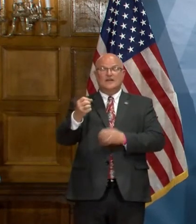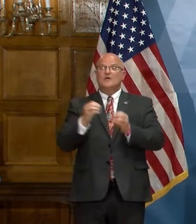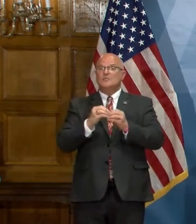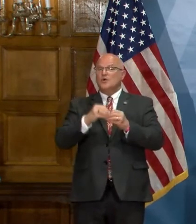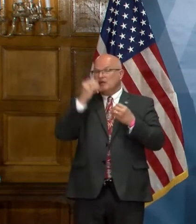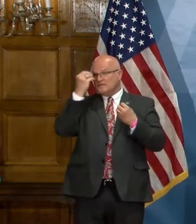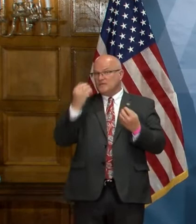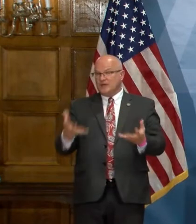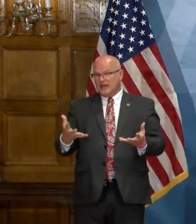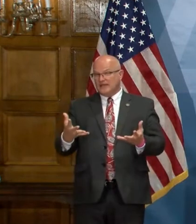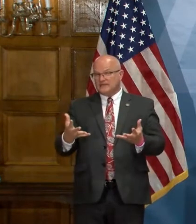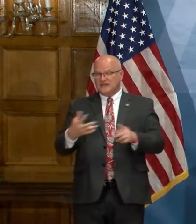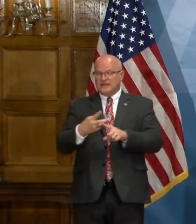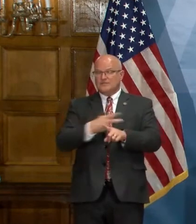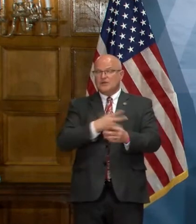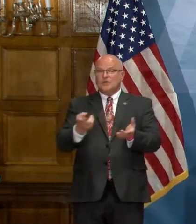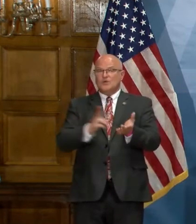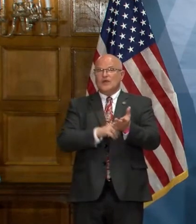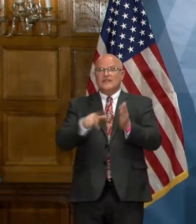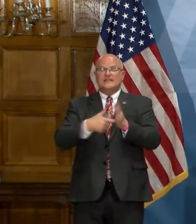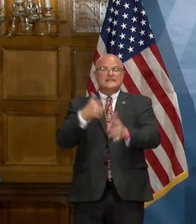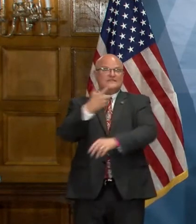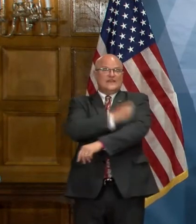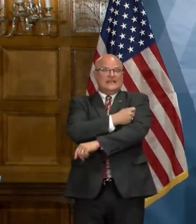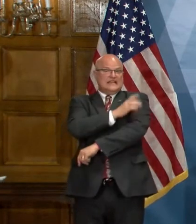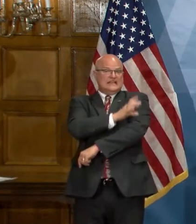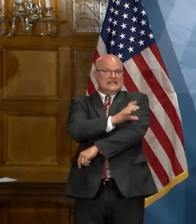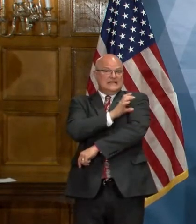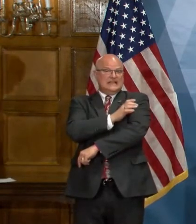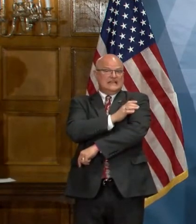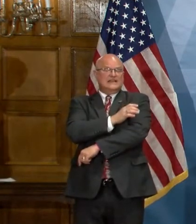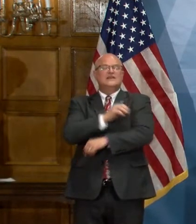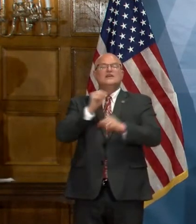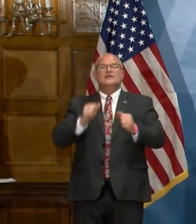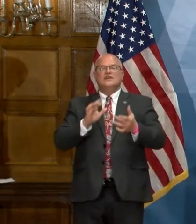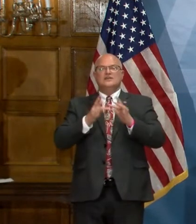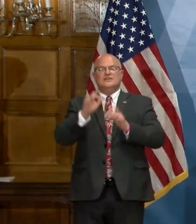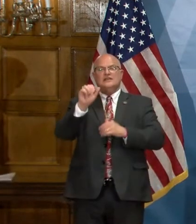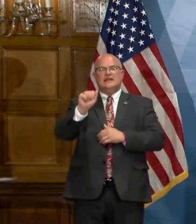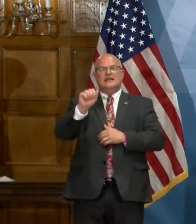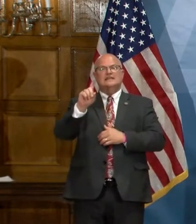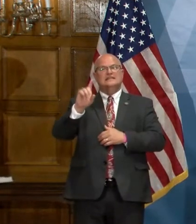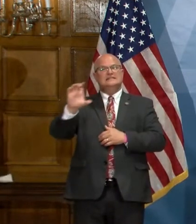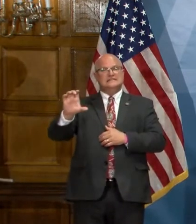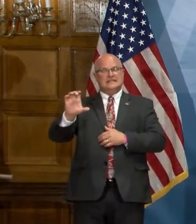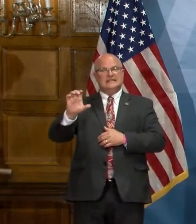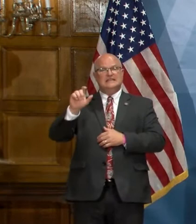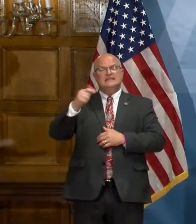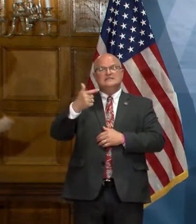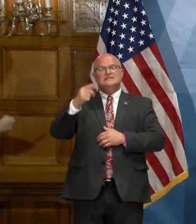more information and to pre-register for this vaccination clinic, you can go to